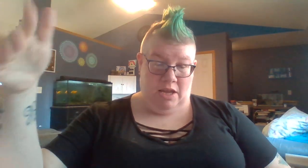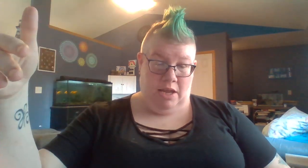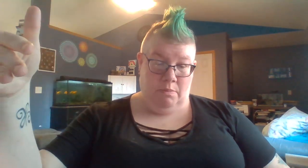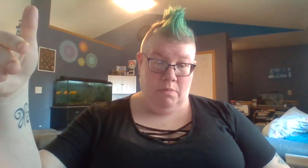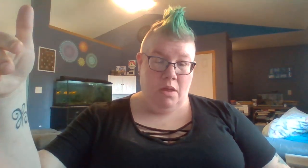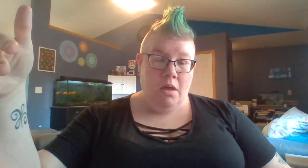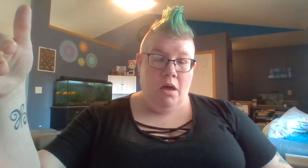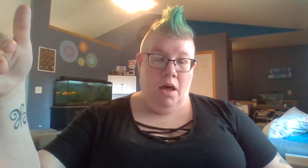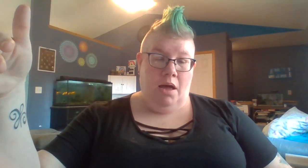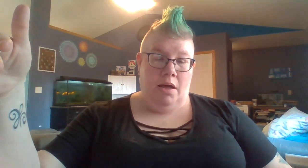time.